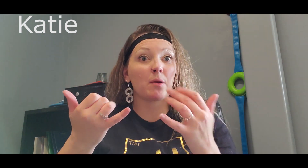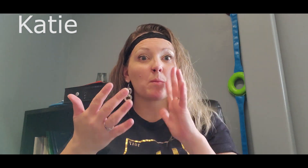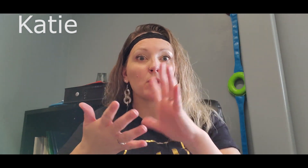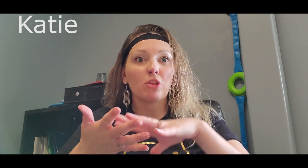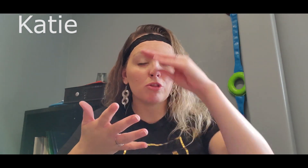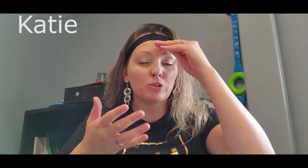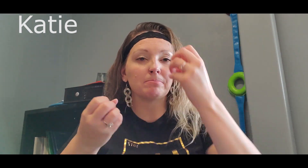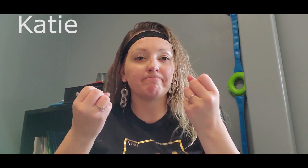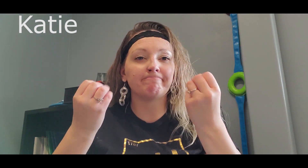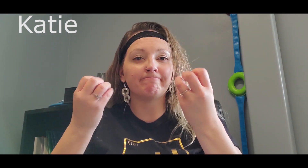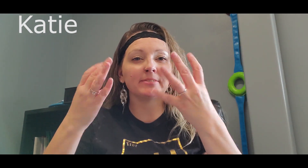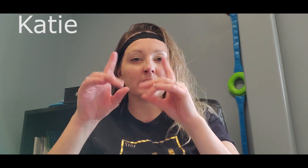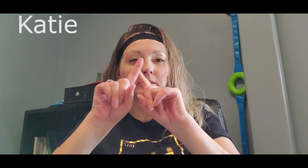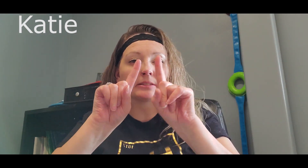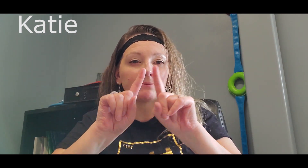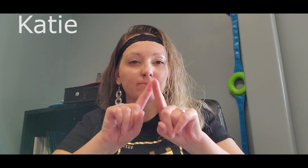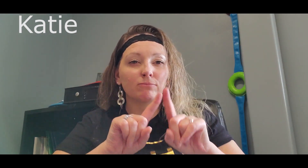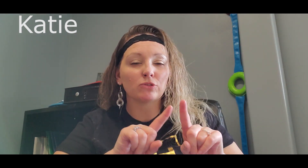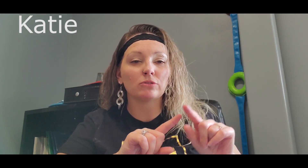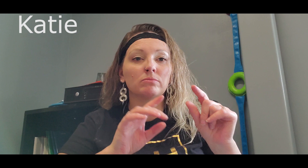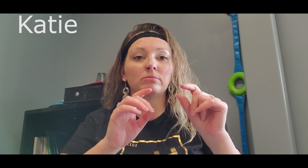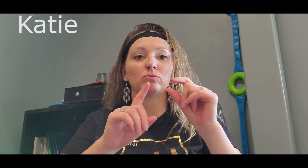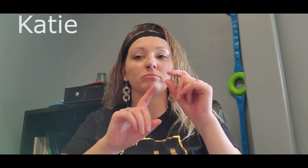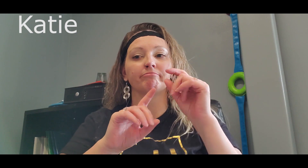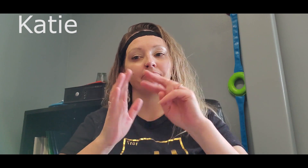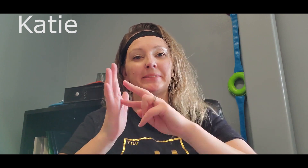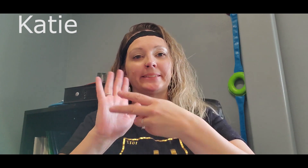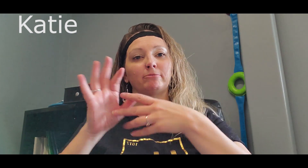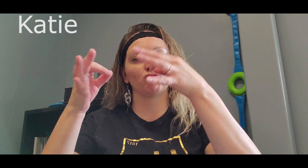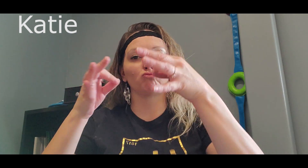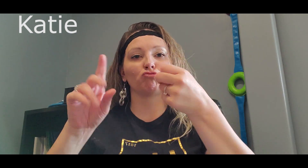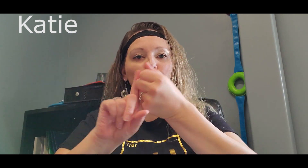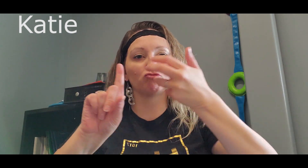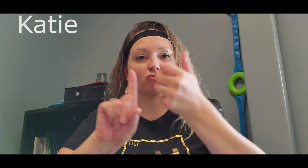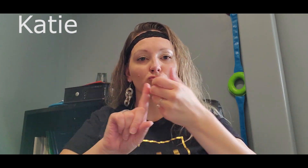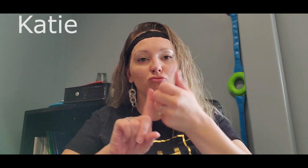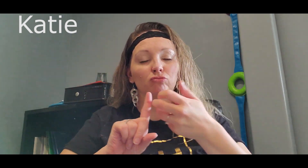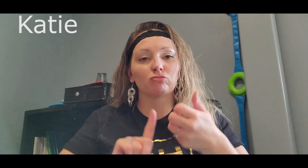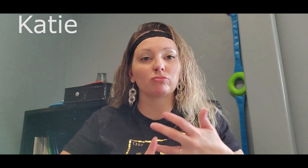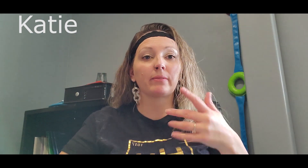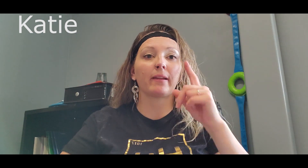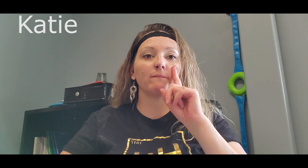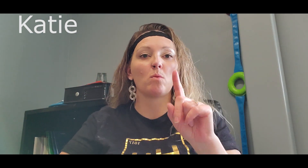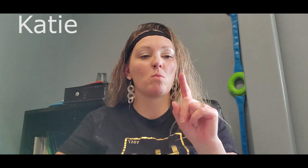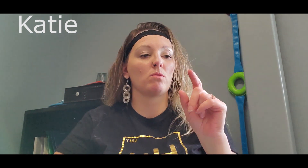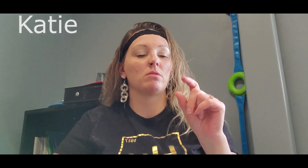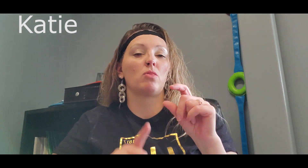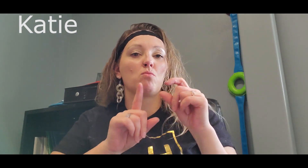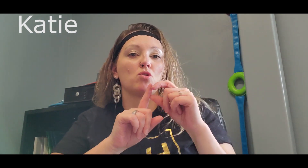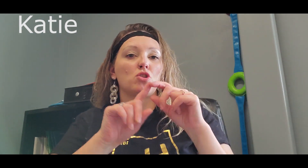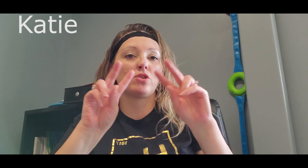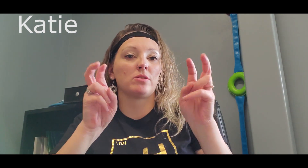Today we're going to learn many different ways that we can sign the word roll.